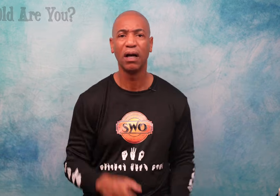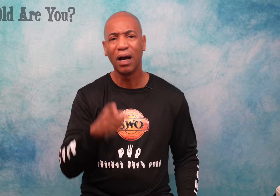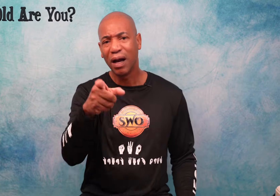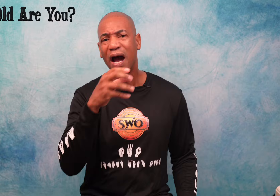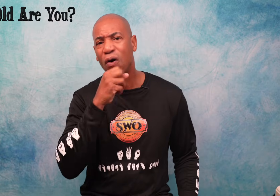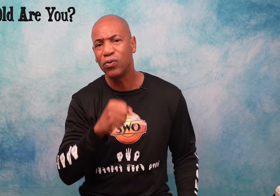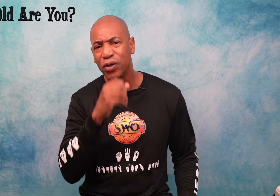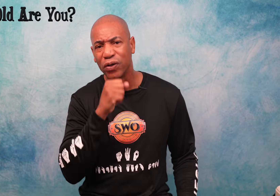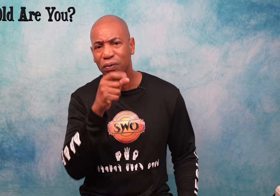How old are you?